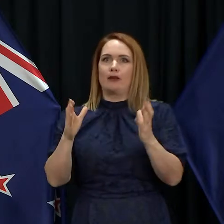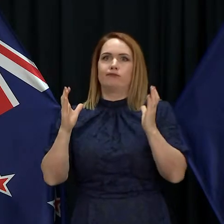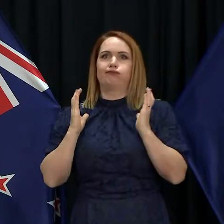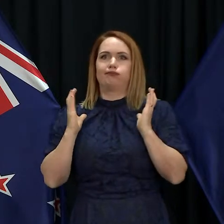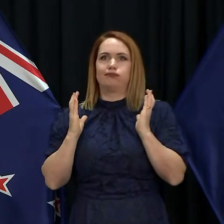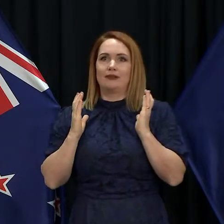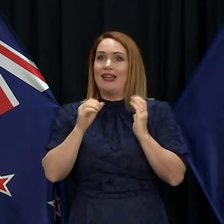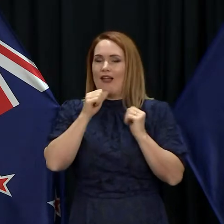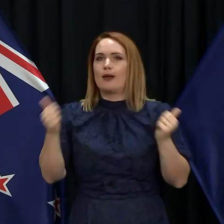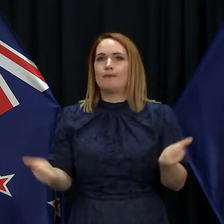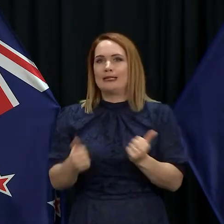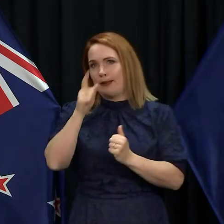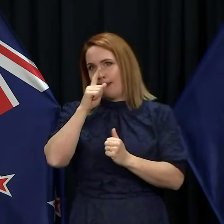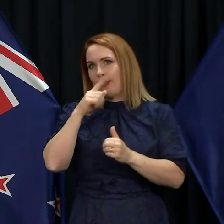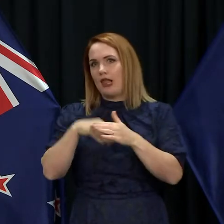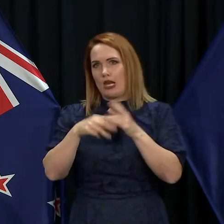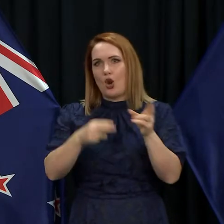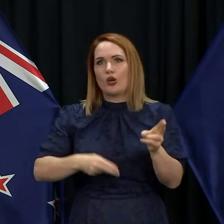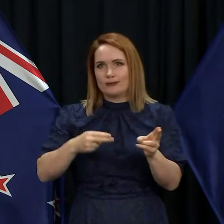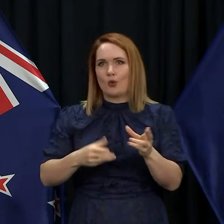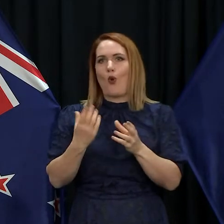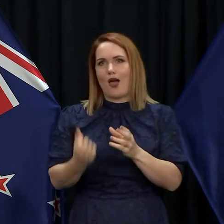impacts the hospital network.